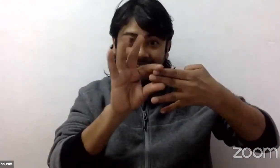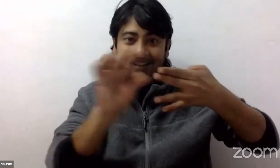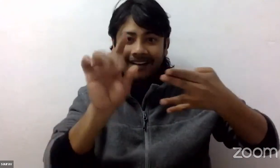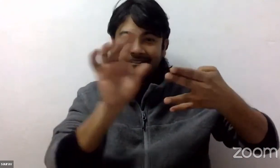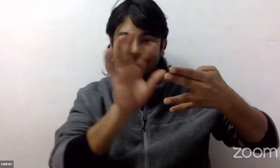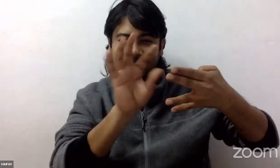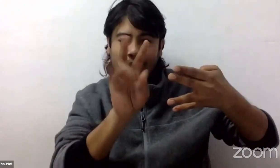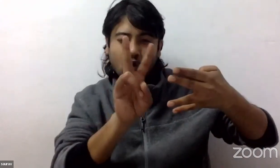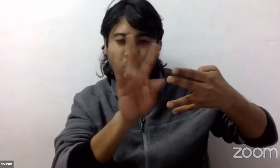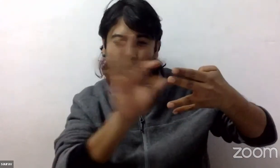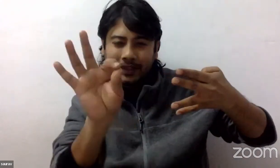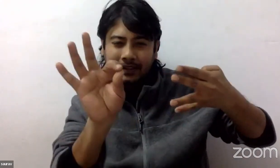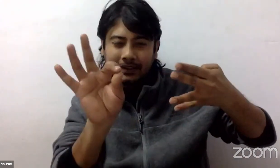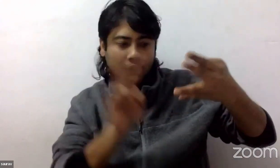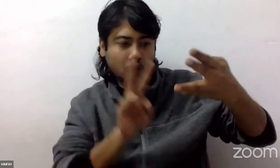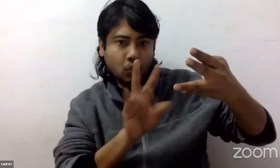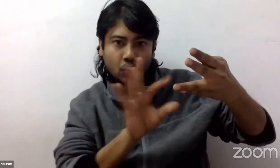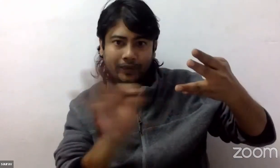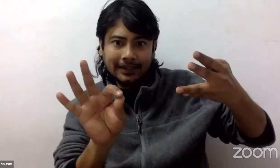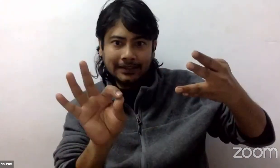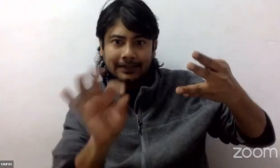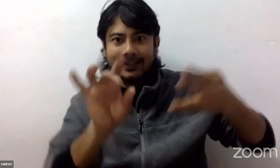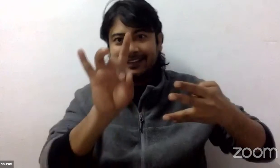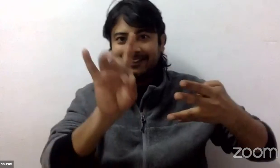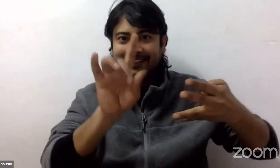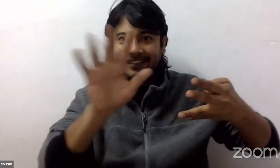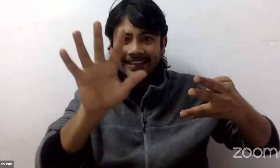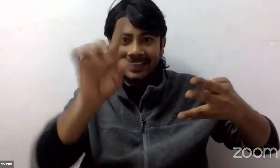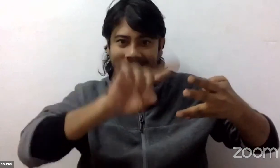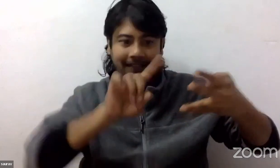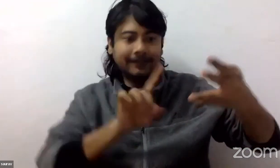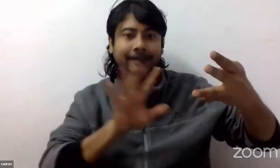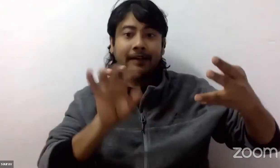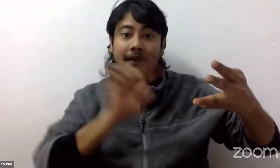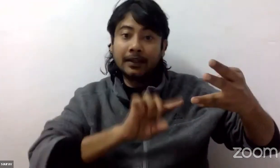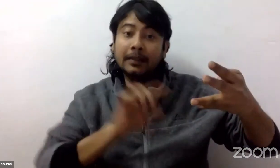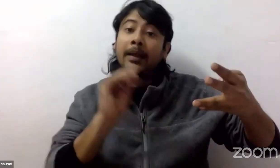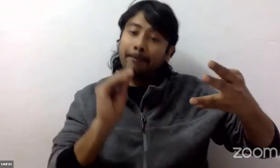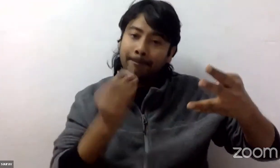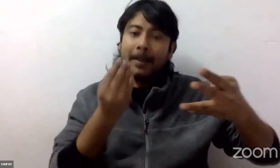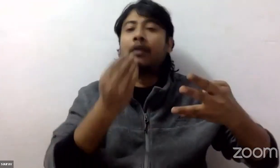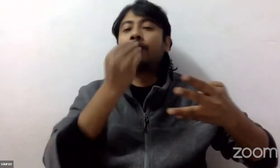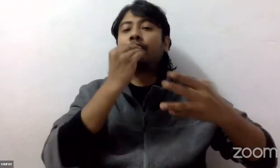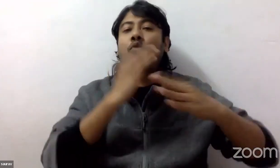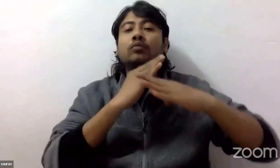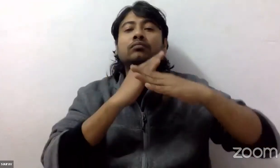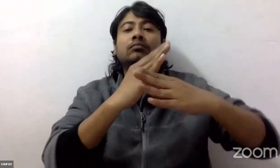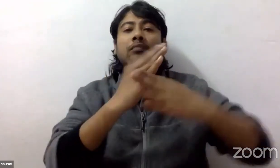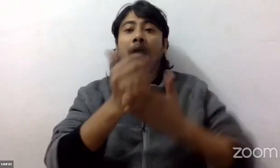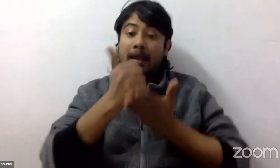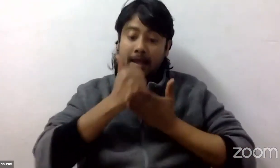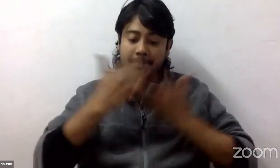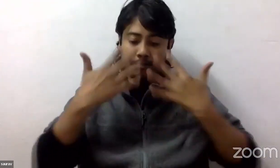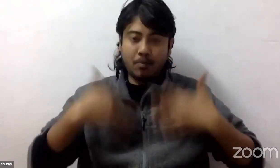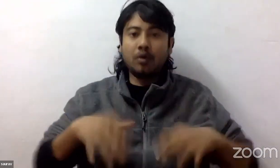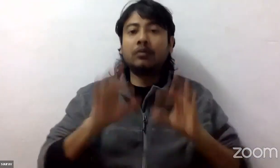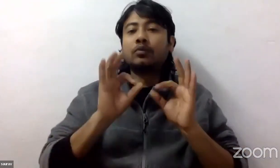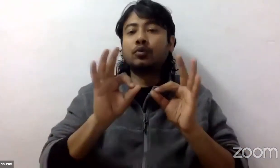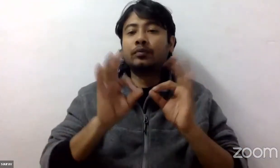perspectives. So first level is Nirjal. Nirjal means no water. So first level